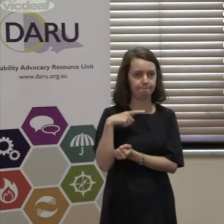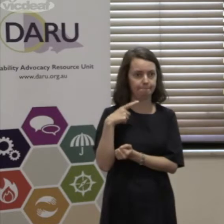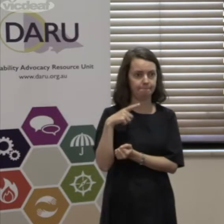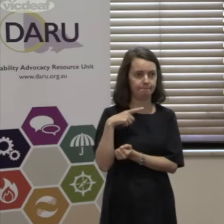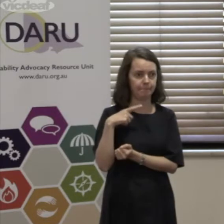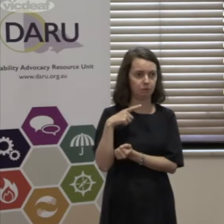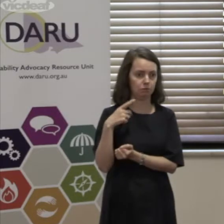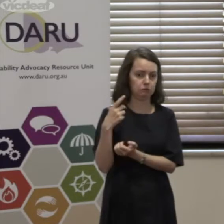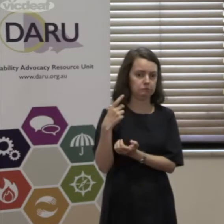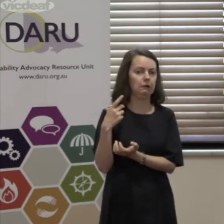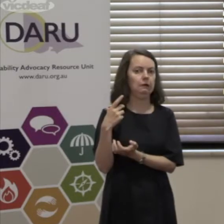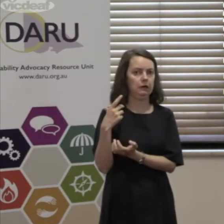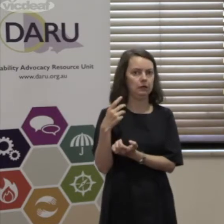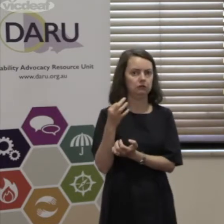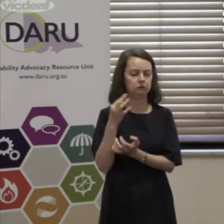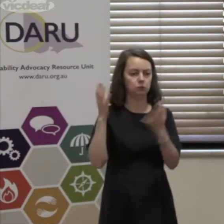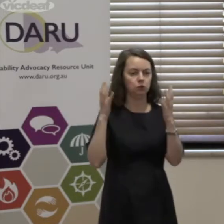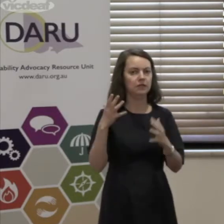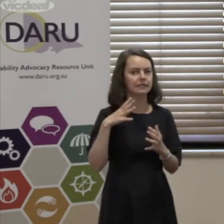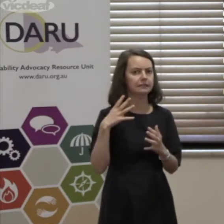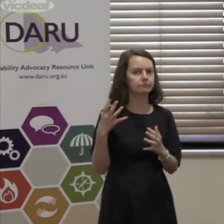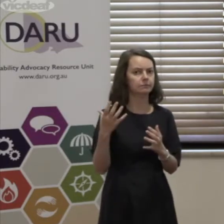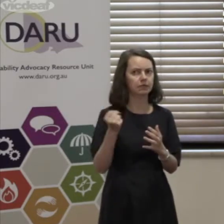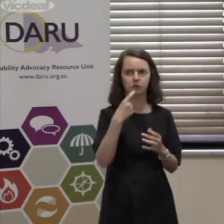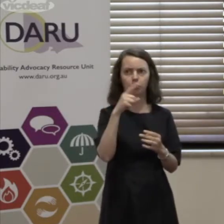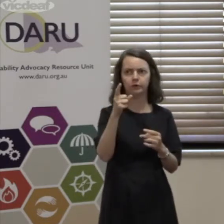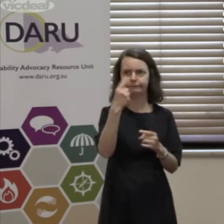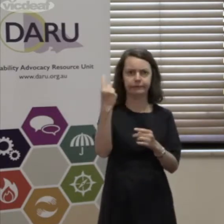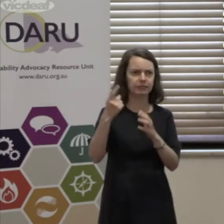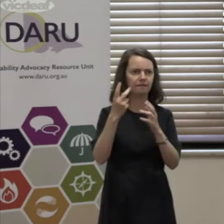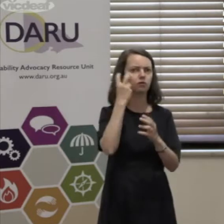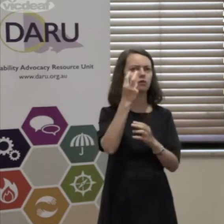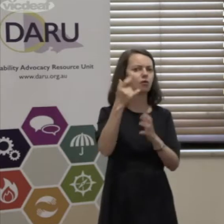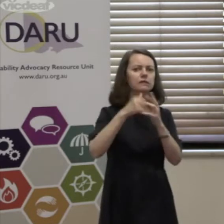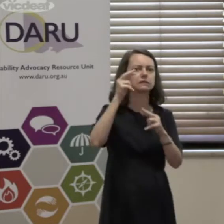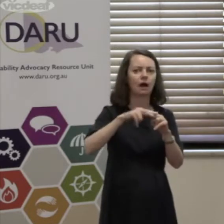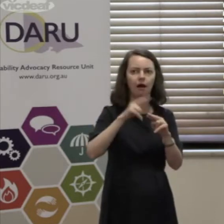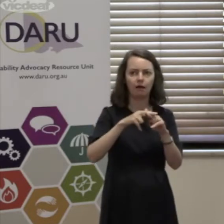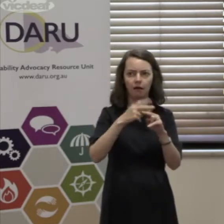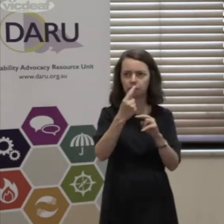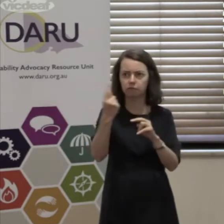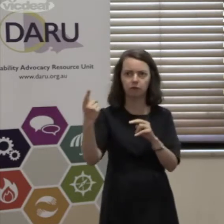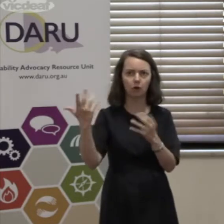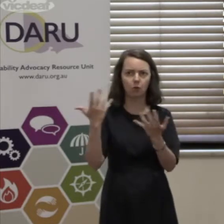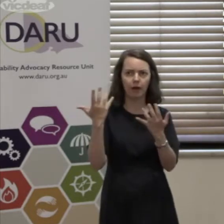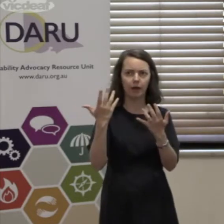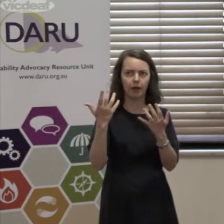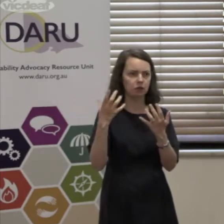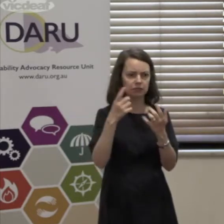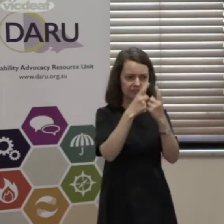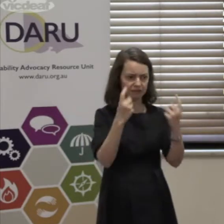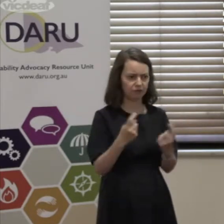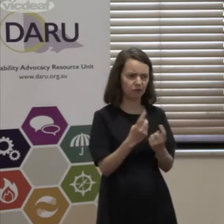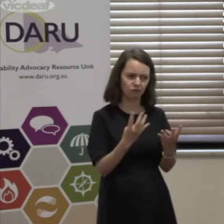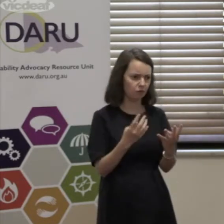because of that higher threshold, because you need to have people with that, basically it's a degree level of training rather than a certificate 3 or certificate 4 or